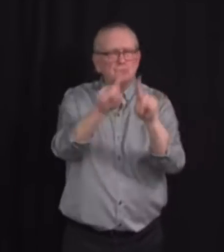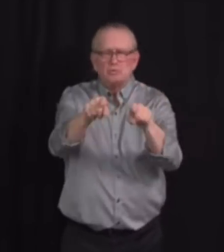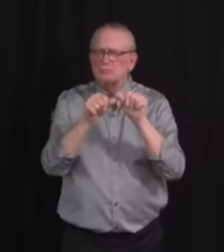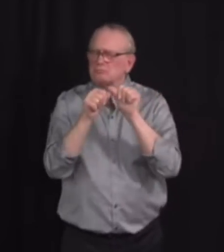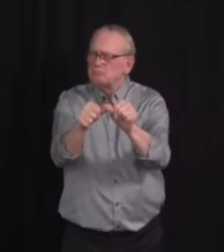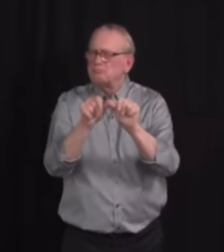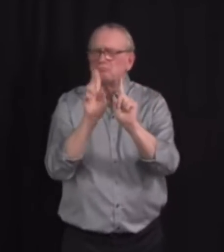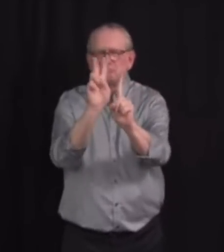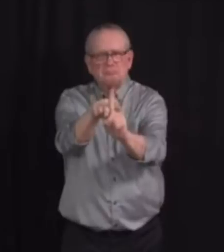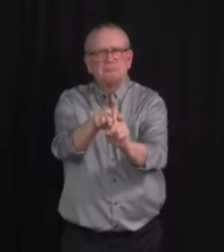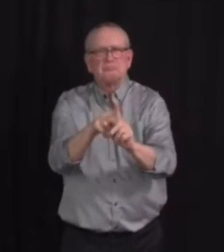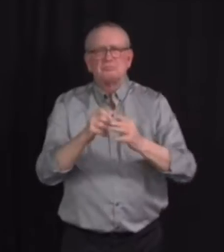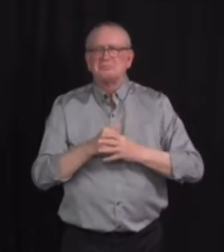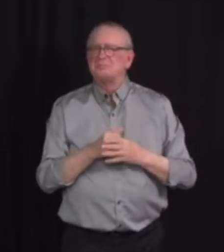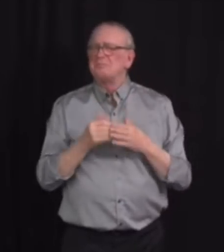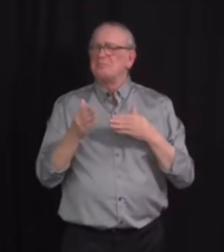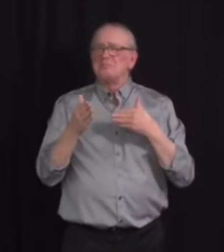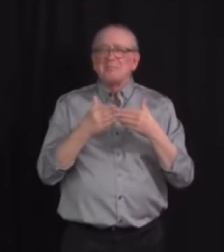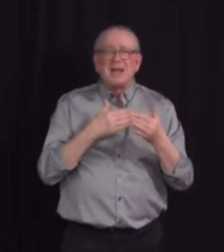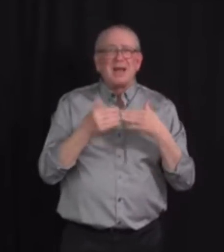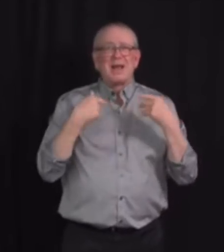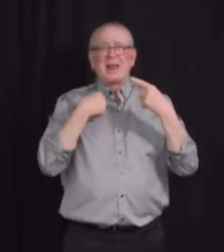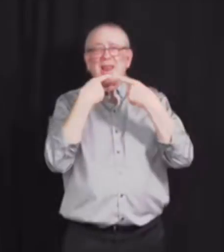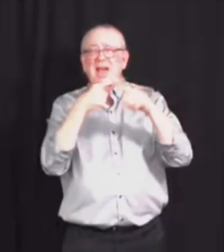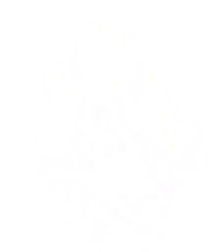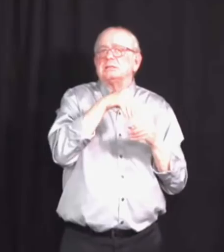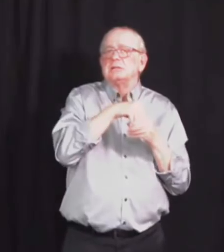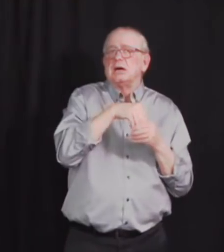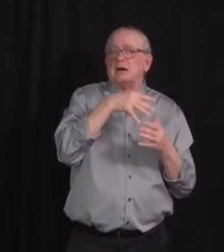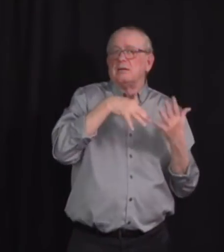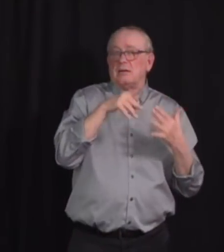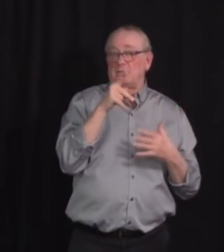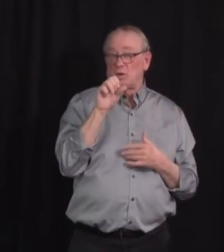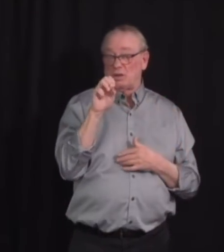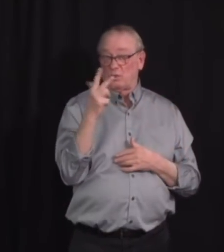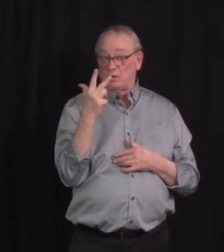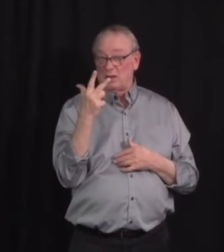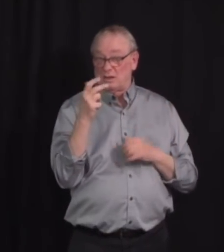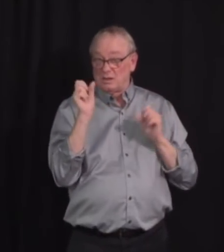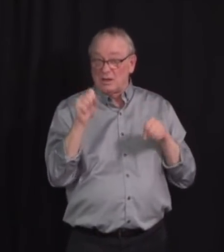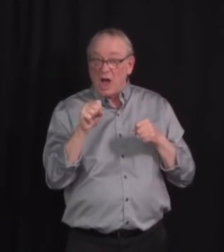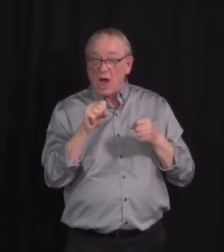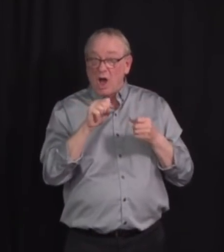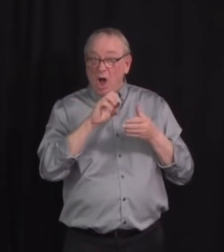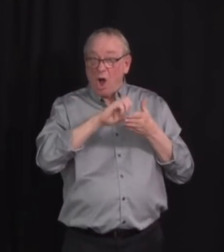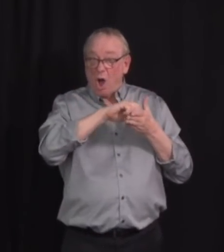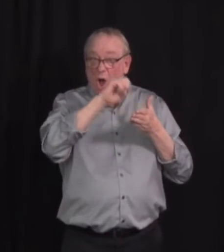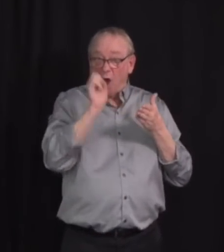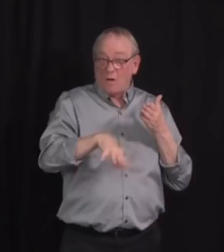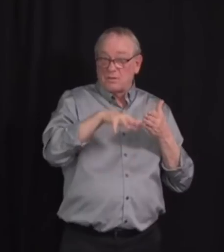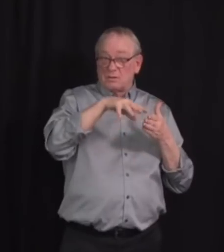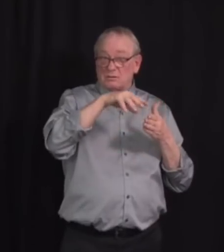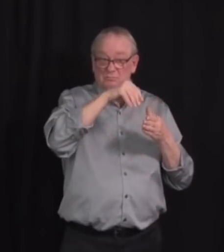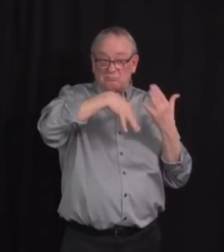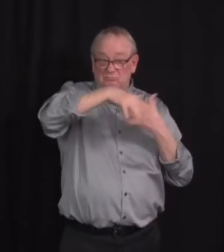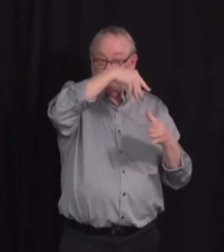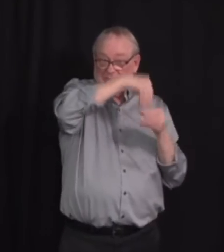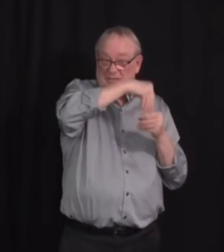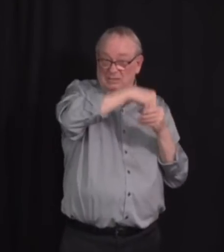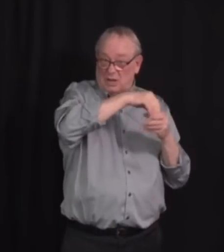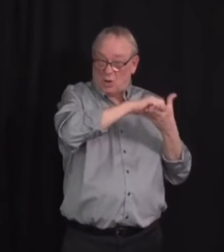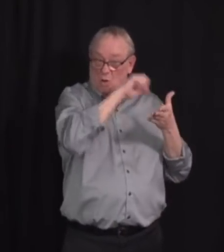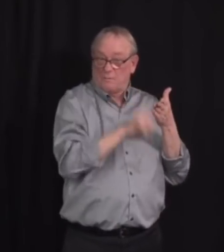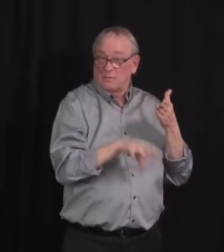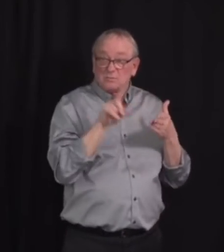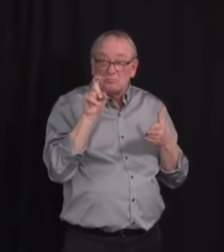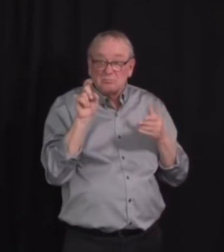not already done so, as we proceed through our rollout. One of the things that, again, is really important to consider, and one of the things